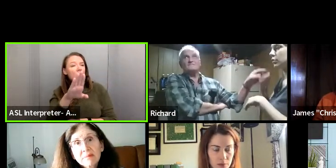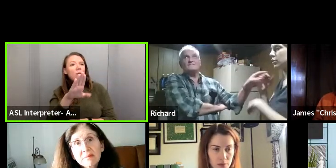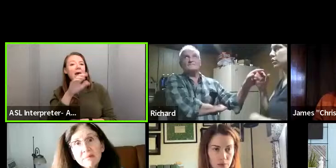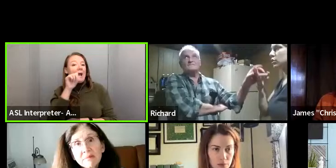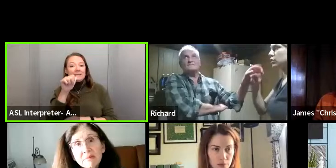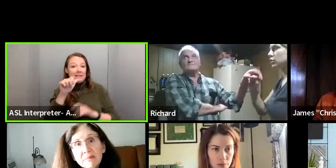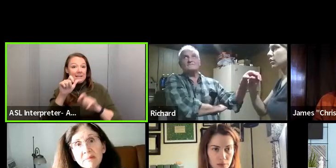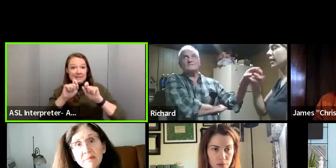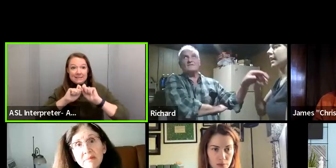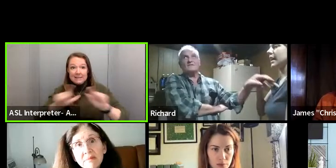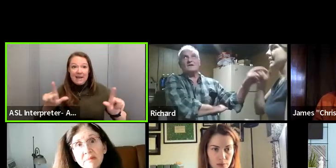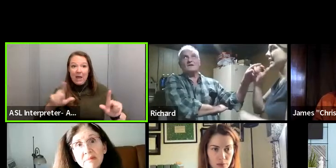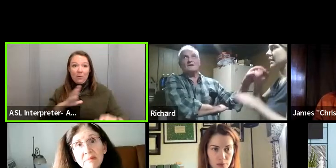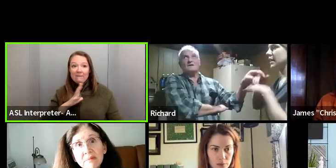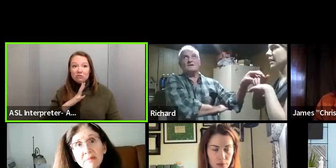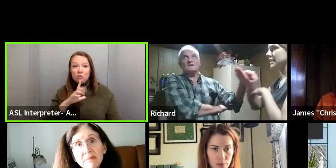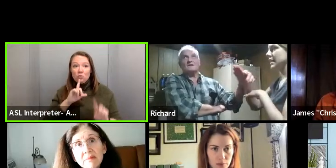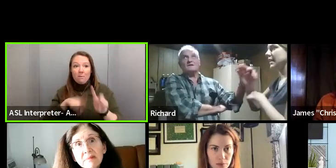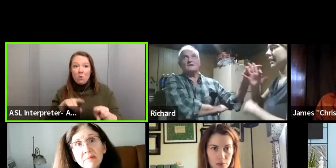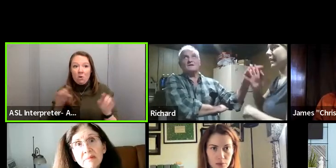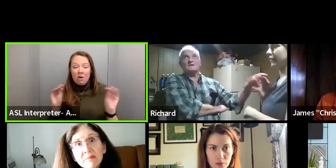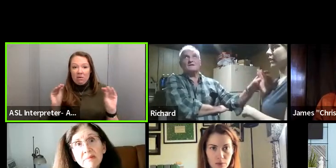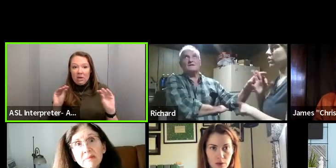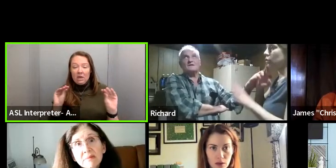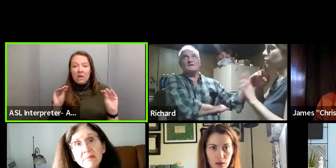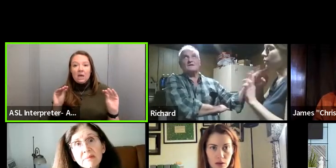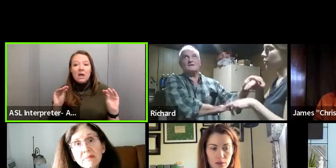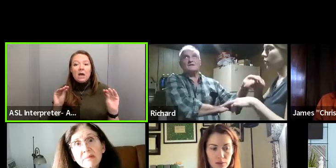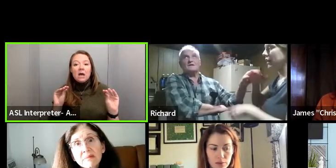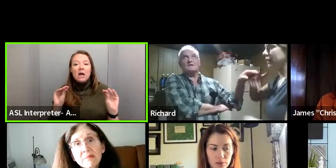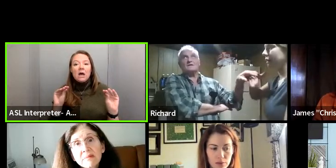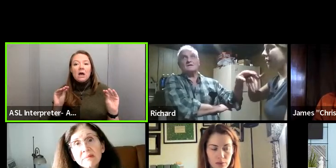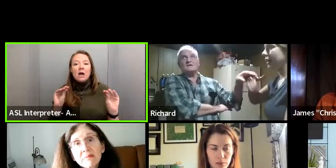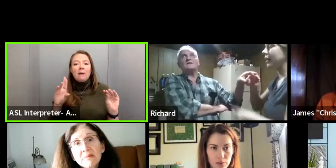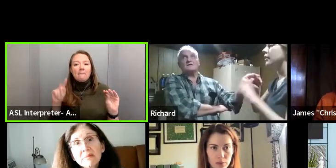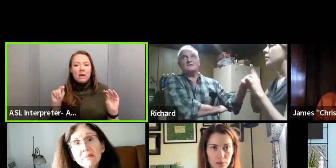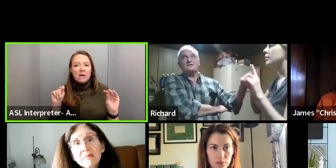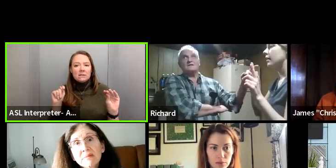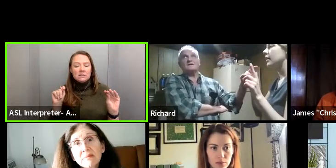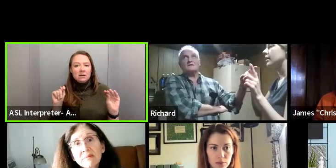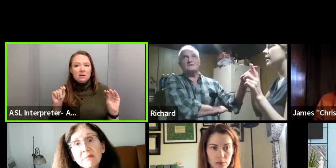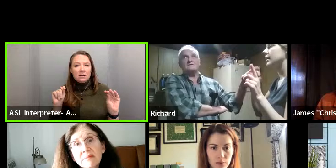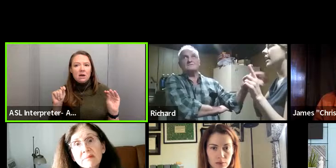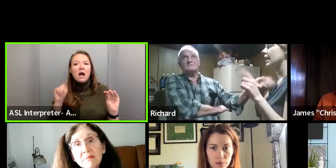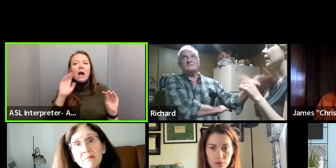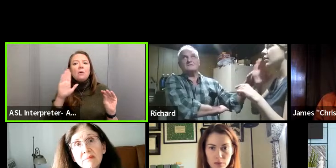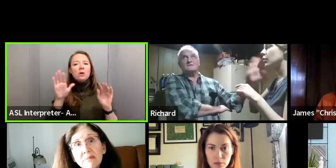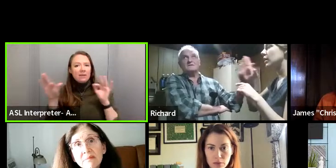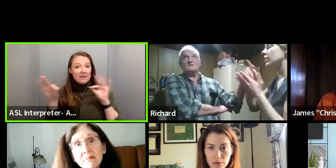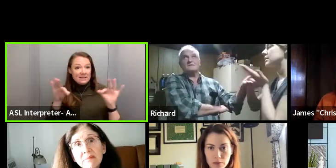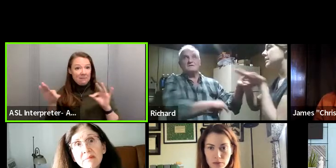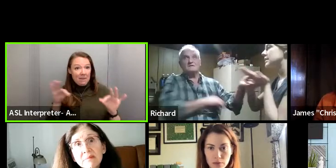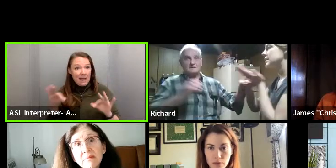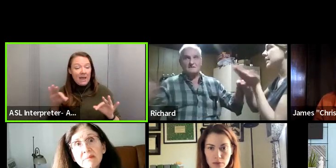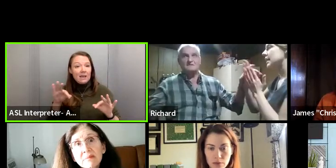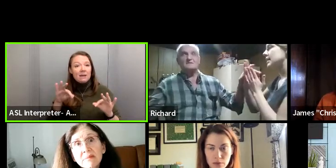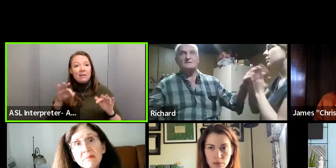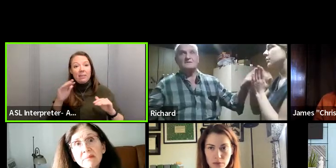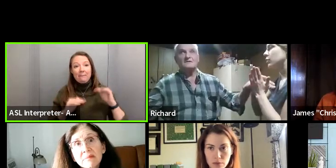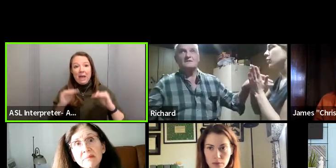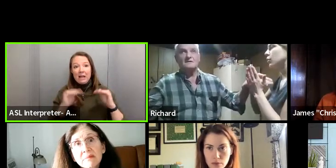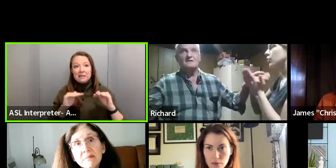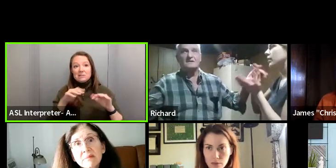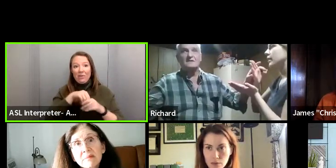out an official report there, but I'll go over what the balance is in